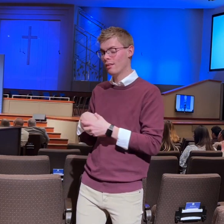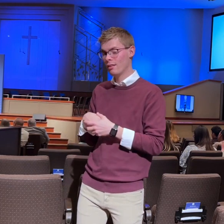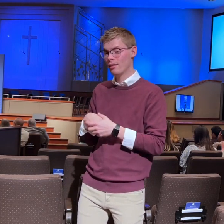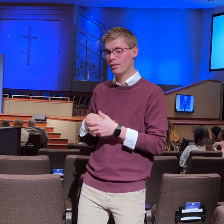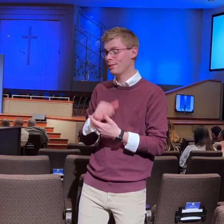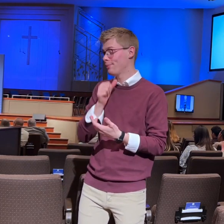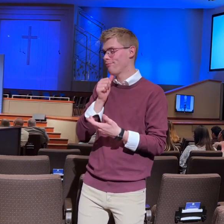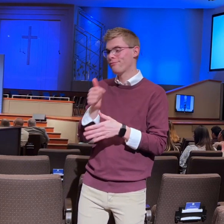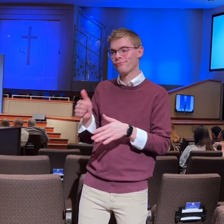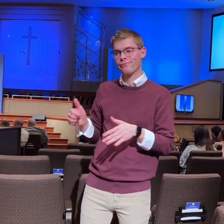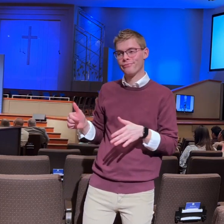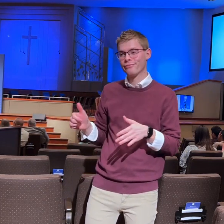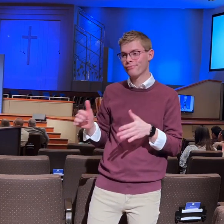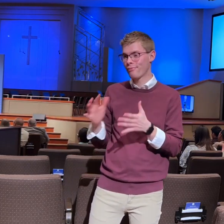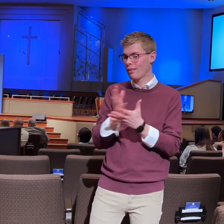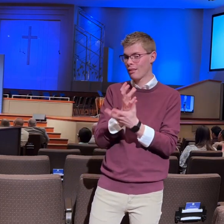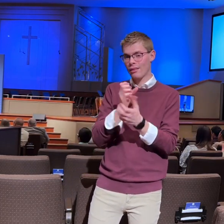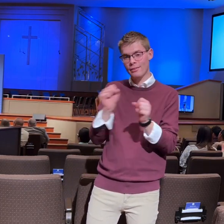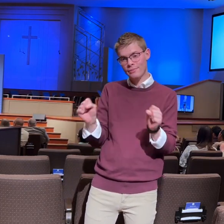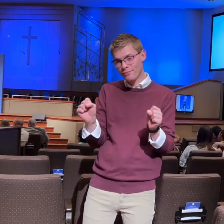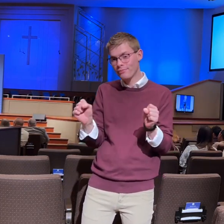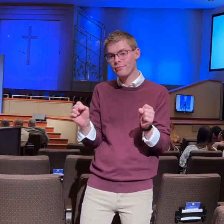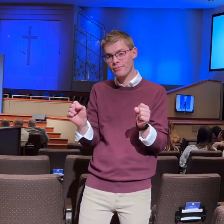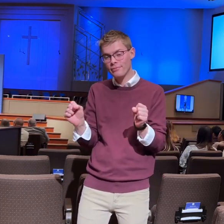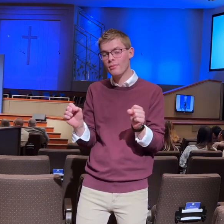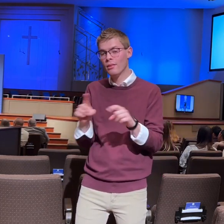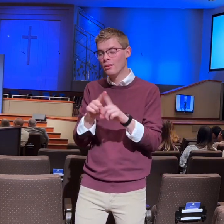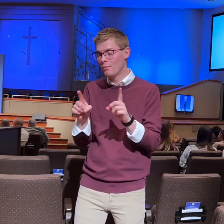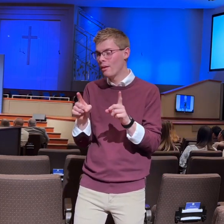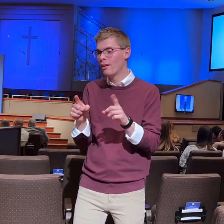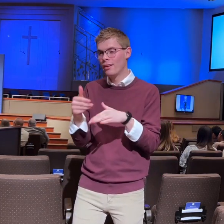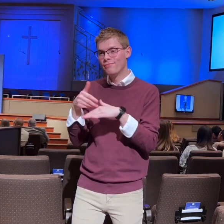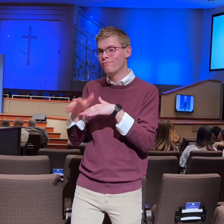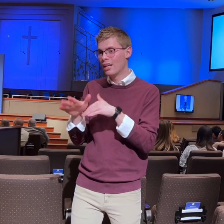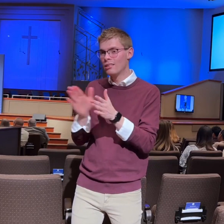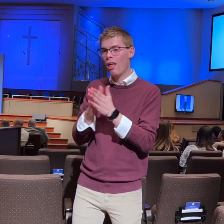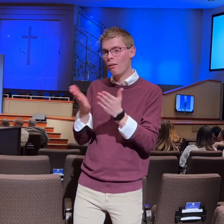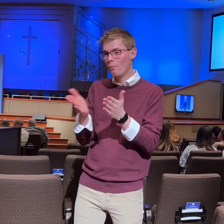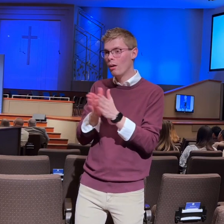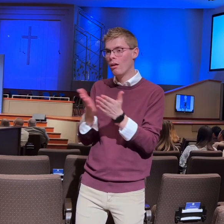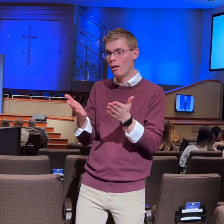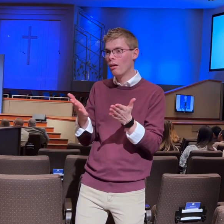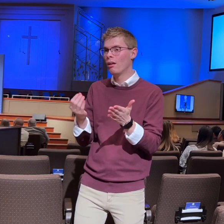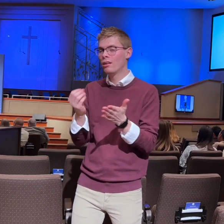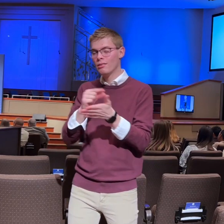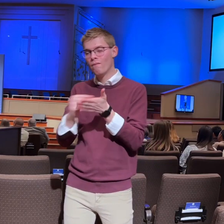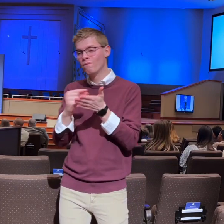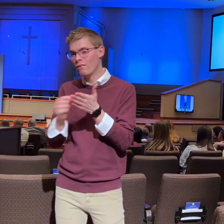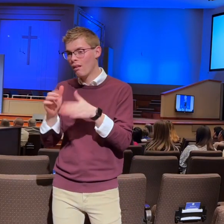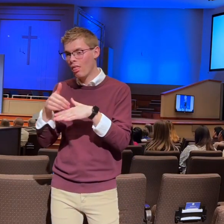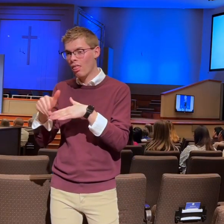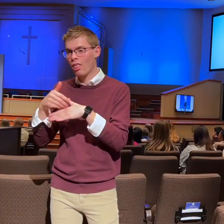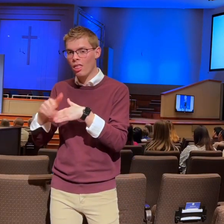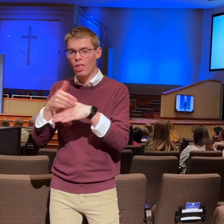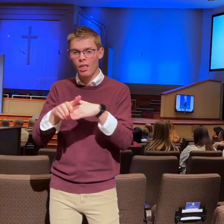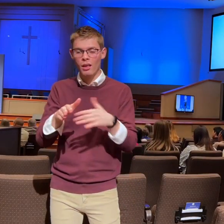He didn't get saved. I kept writing him letters, sent him little booklets, kept inviting him to come. One day, he came to church,